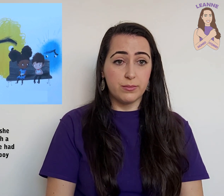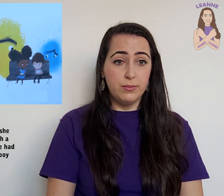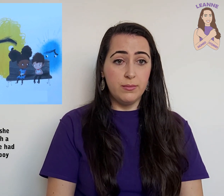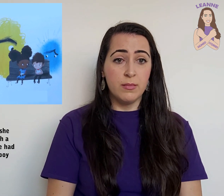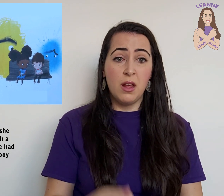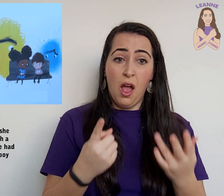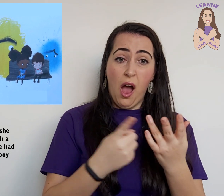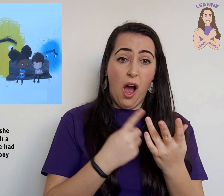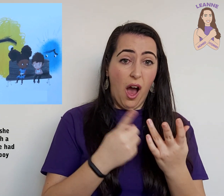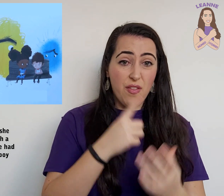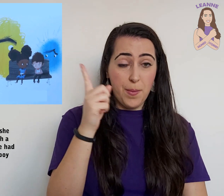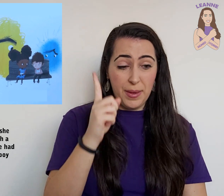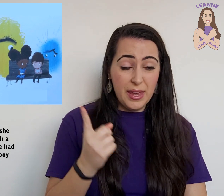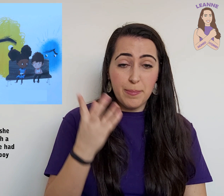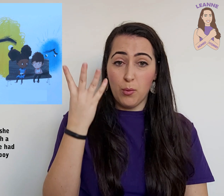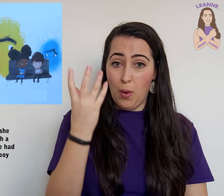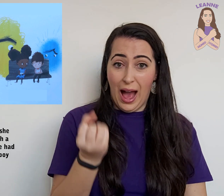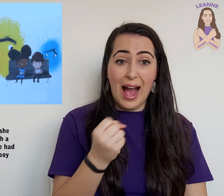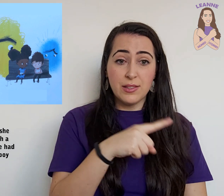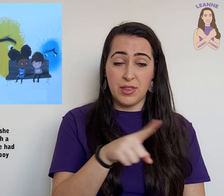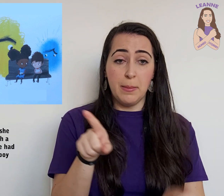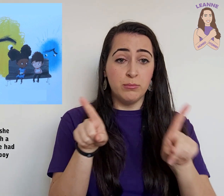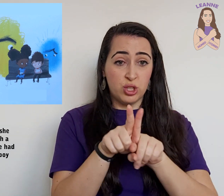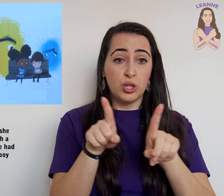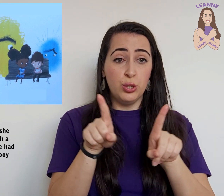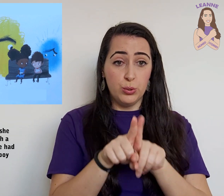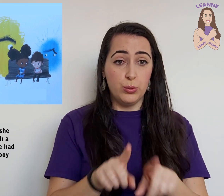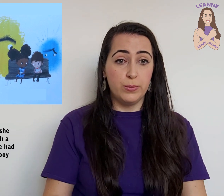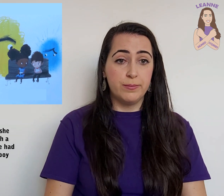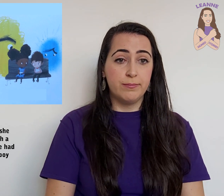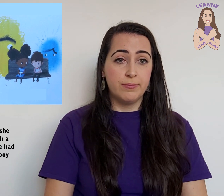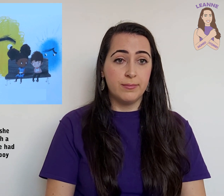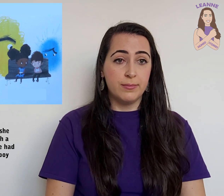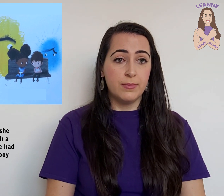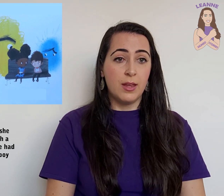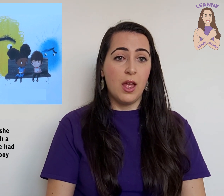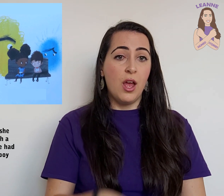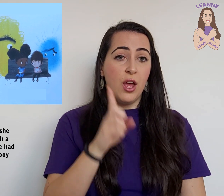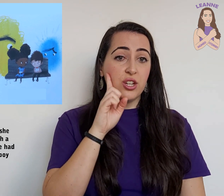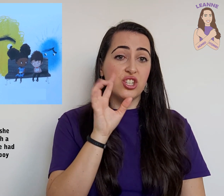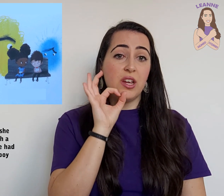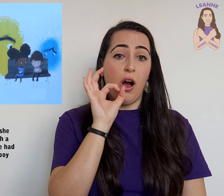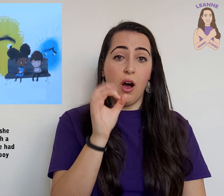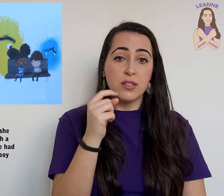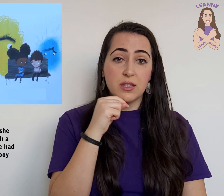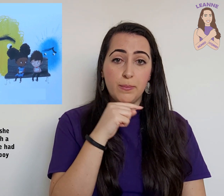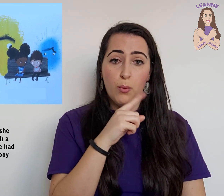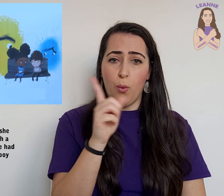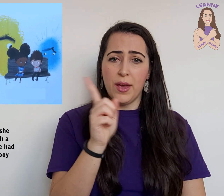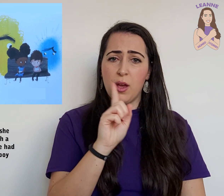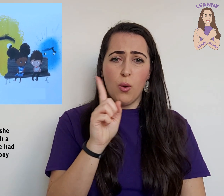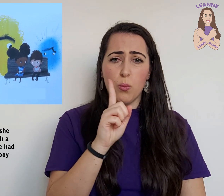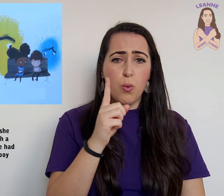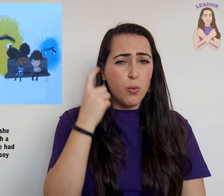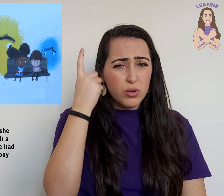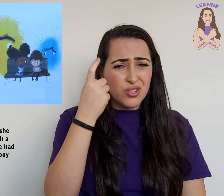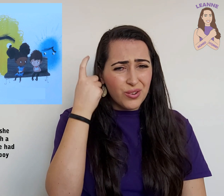Other people had them too. She asked the boy what was on